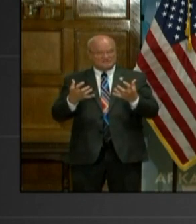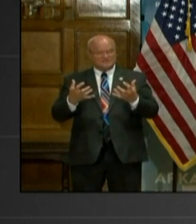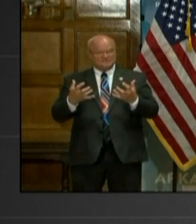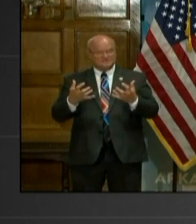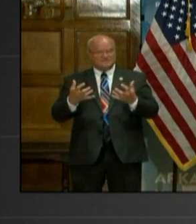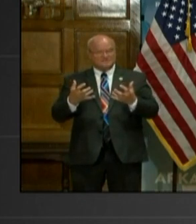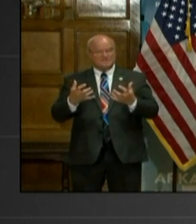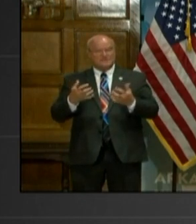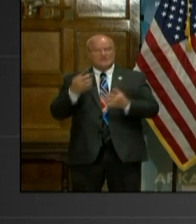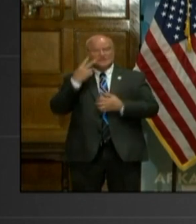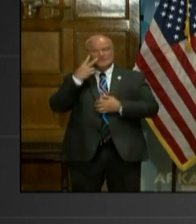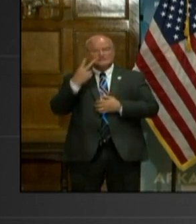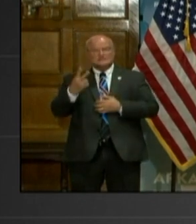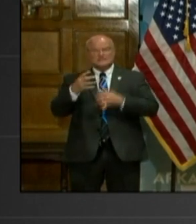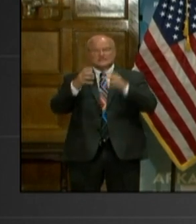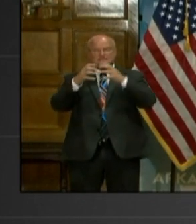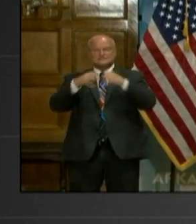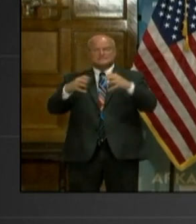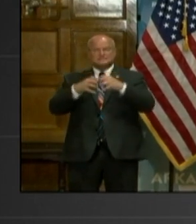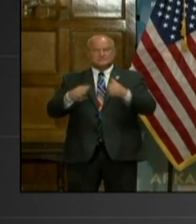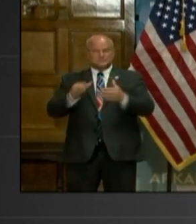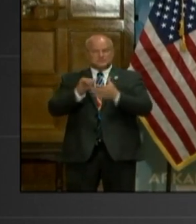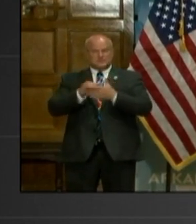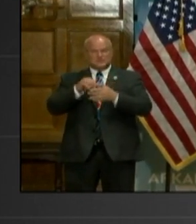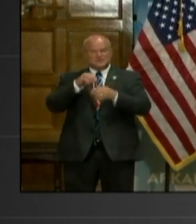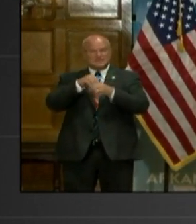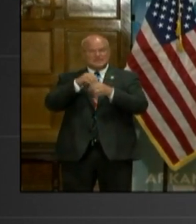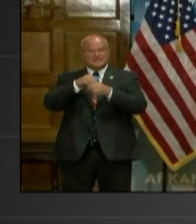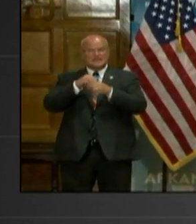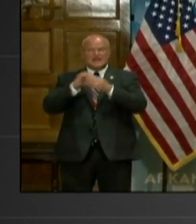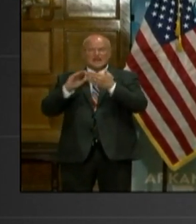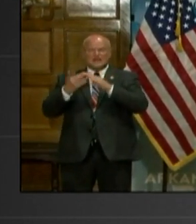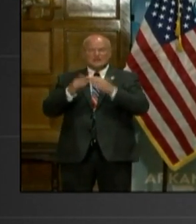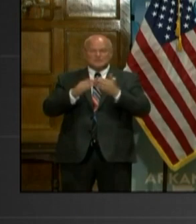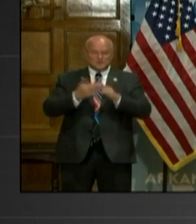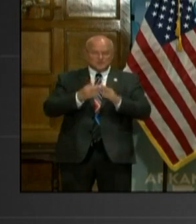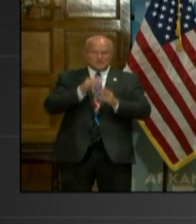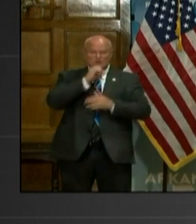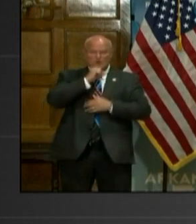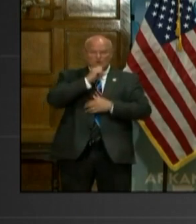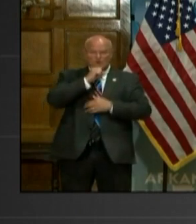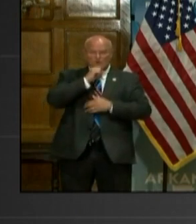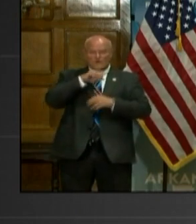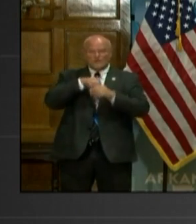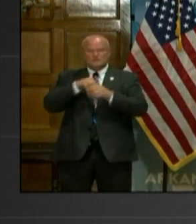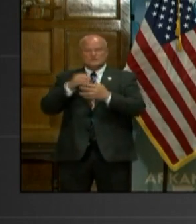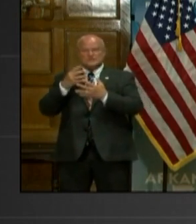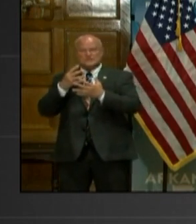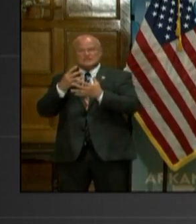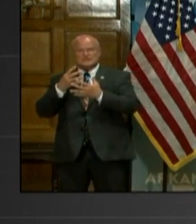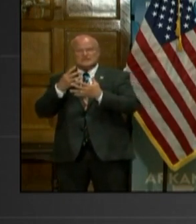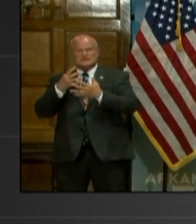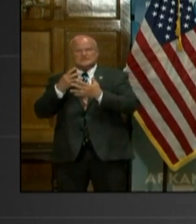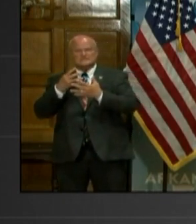sure. And you can see the breakdown of those that are in the community in orange versus those that are in a